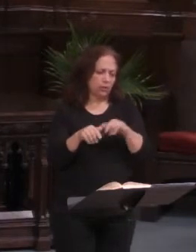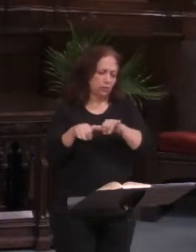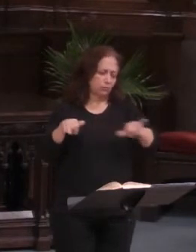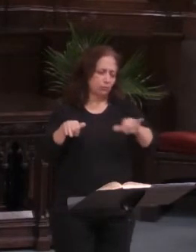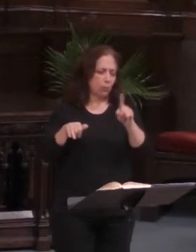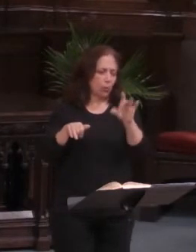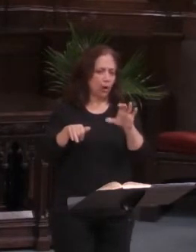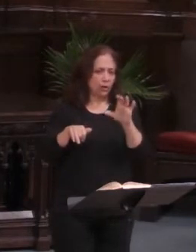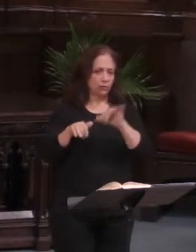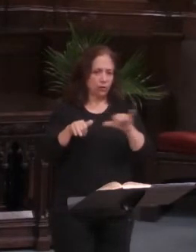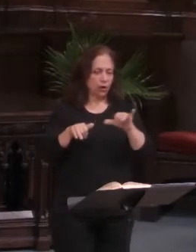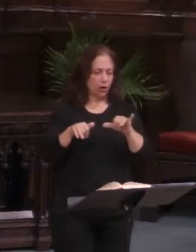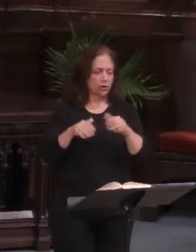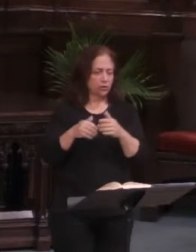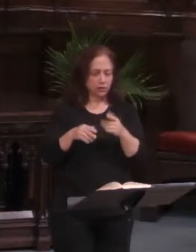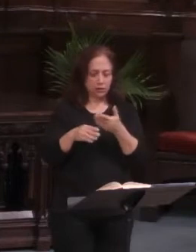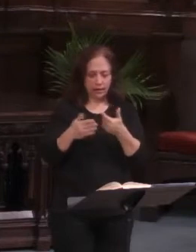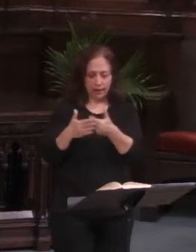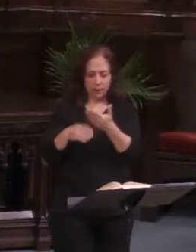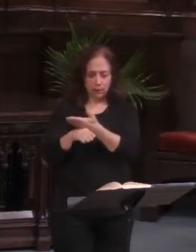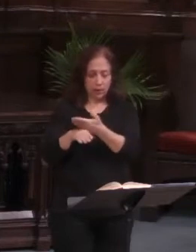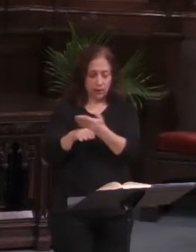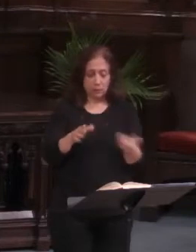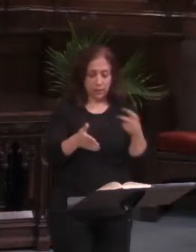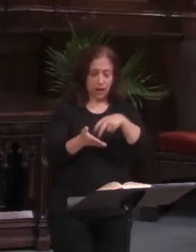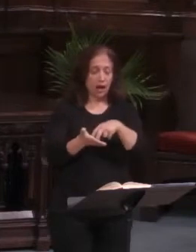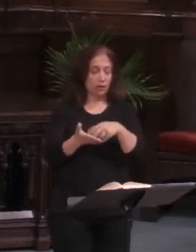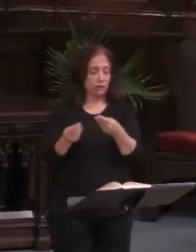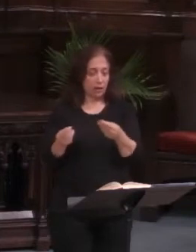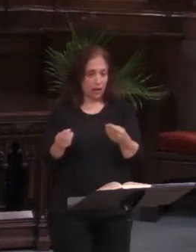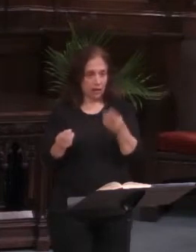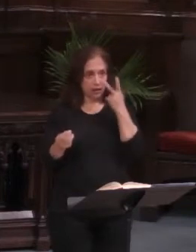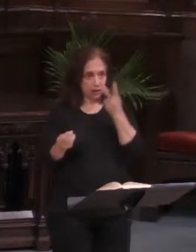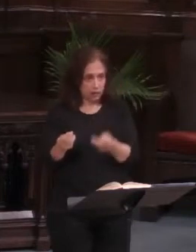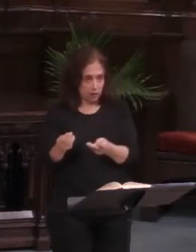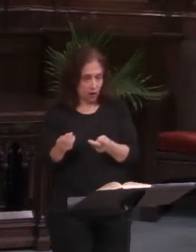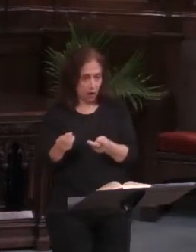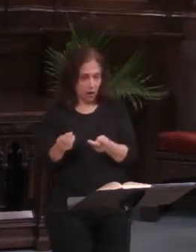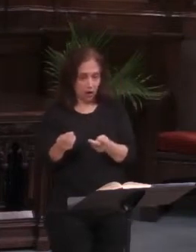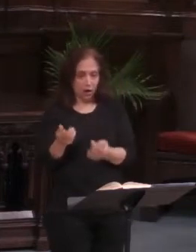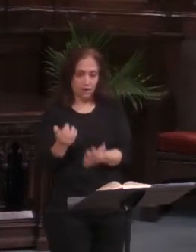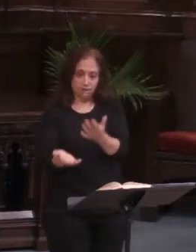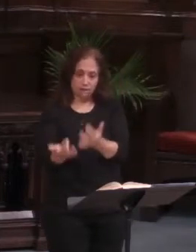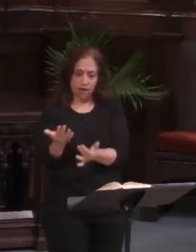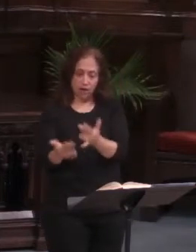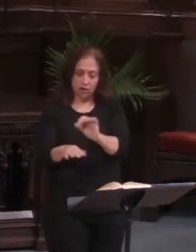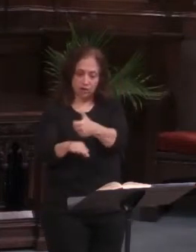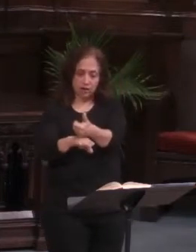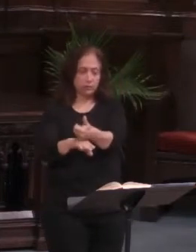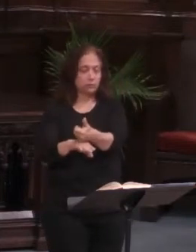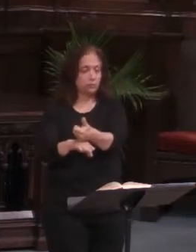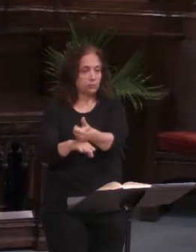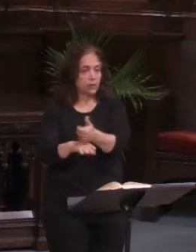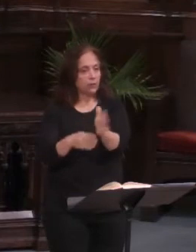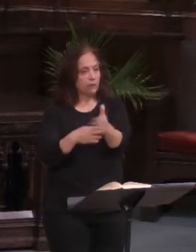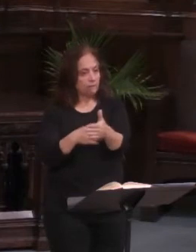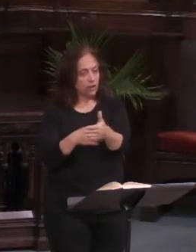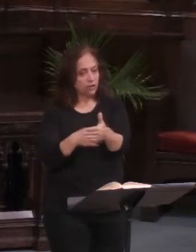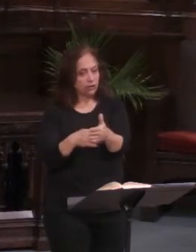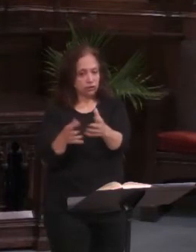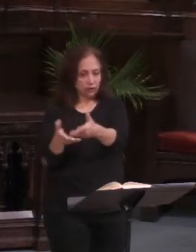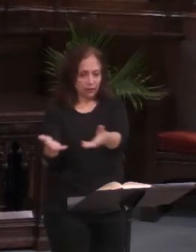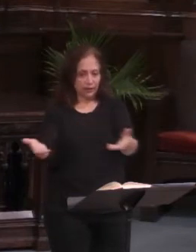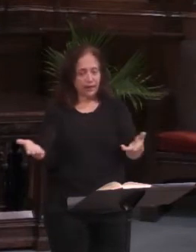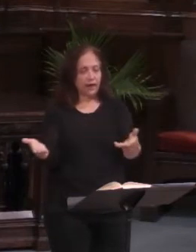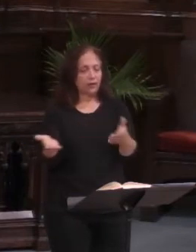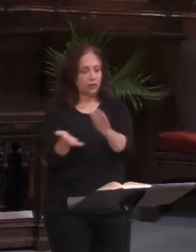off. When they got out on land, they saw a charcoal fire in place, with fish laid